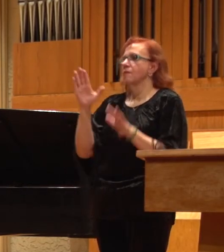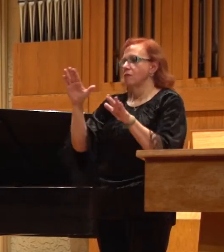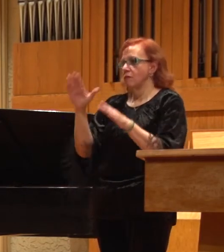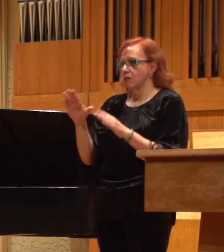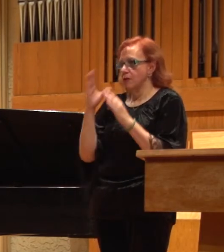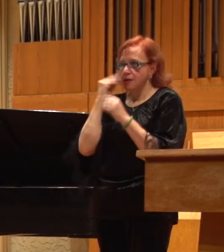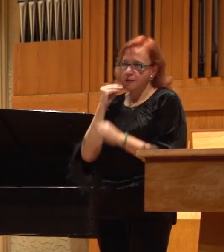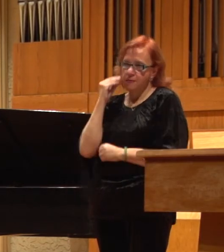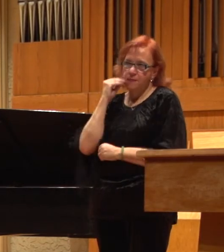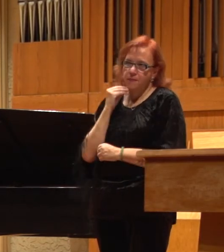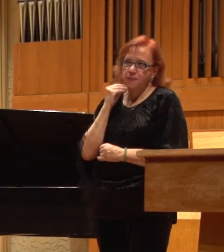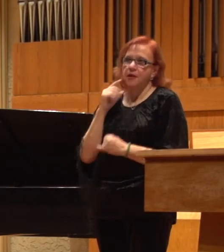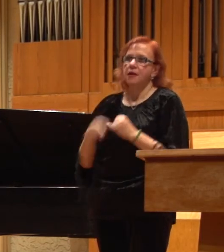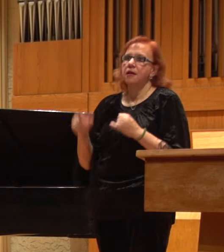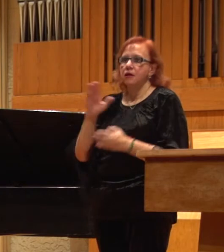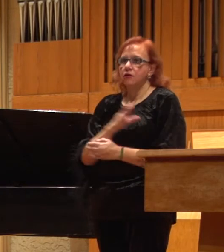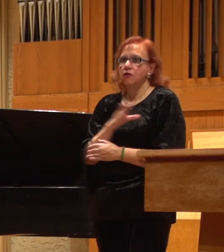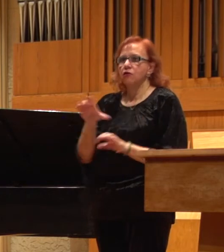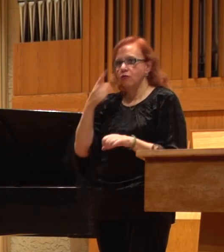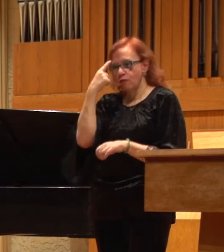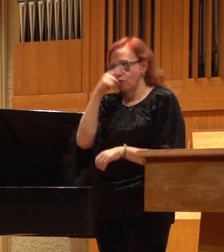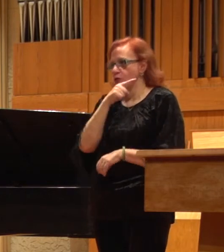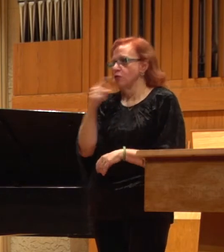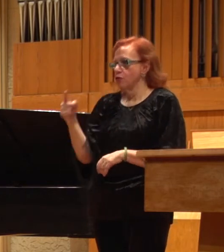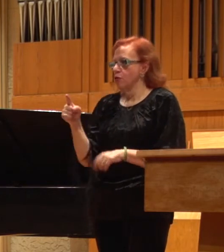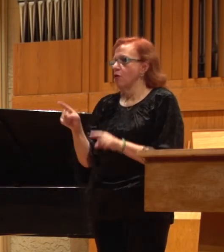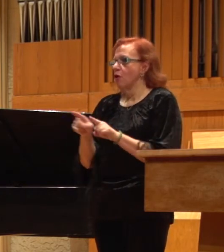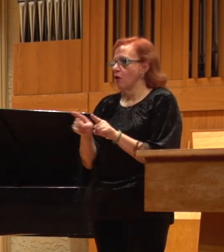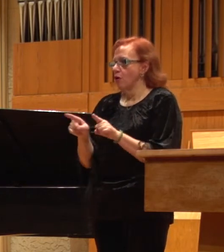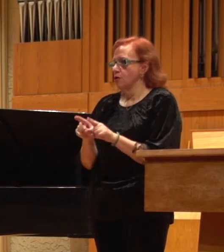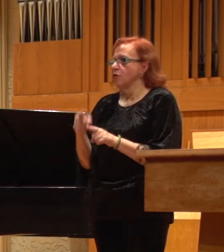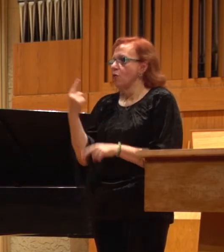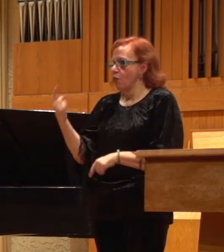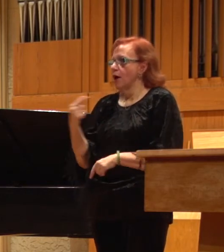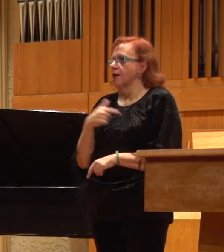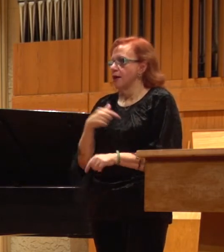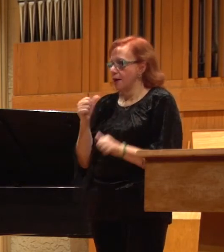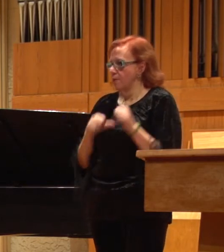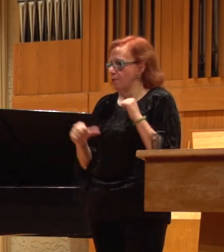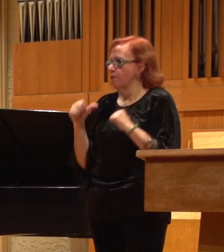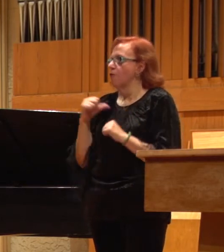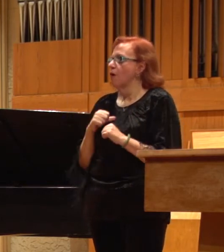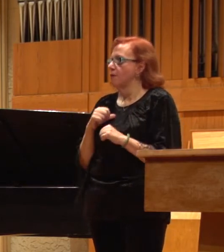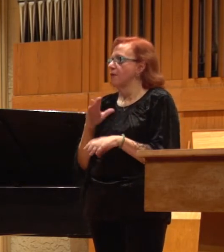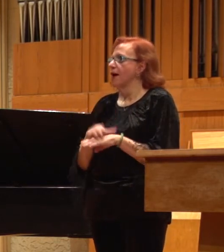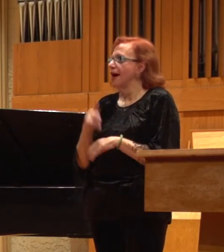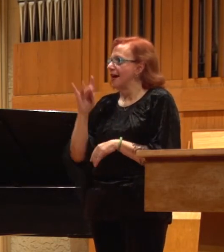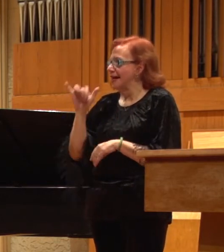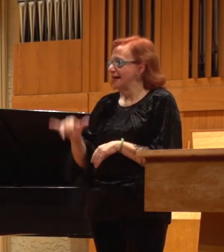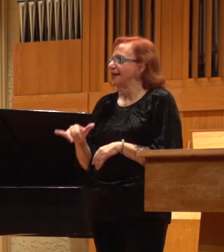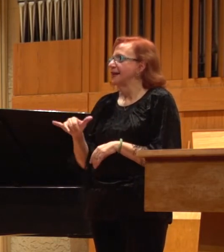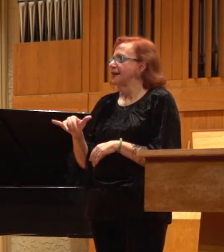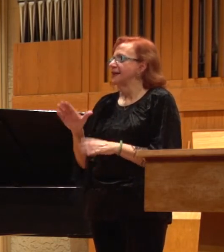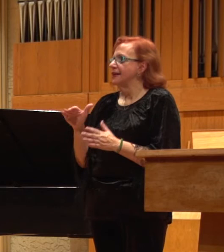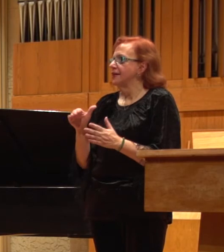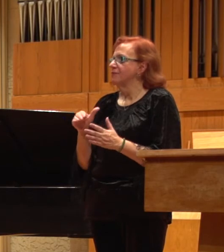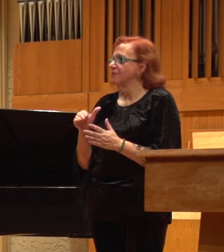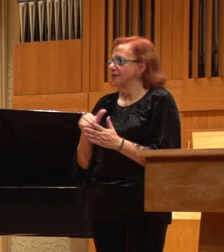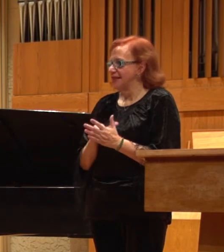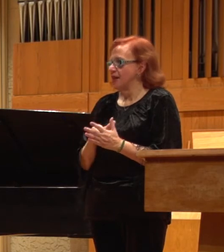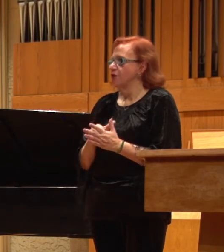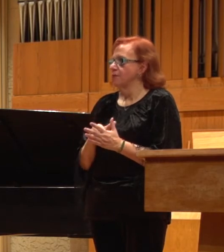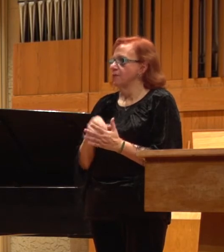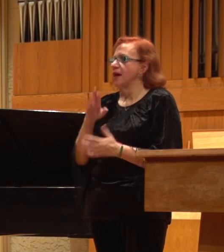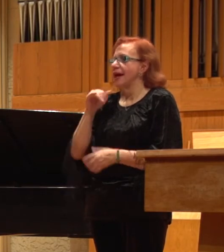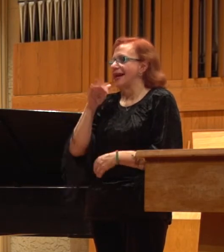experience. This last piece I'm going to do for you is also one that I performed at the Kennedy Center. It was written by